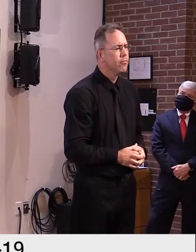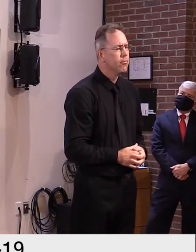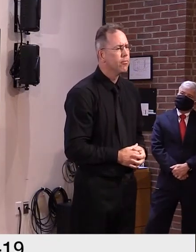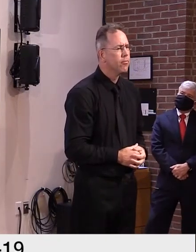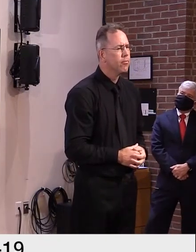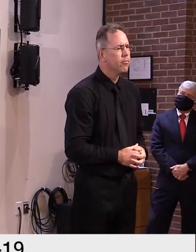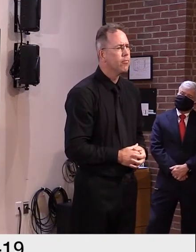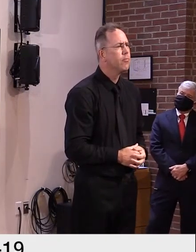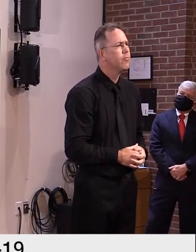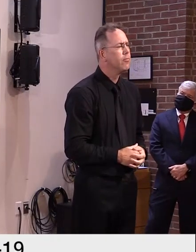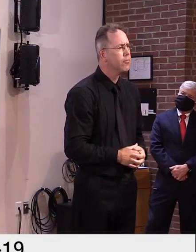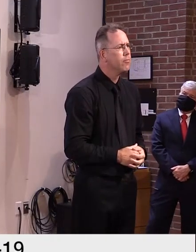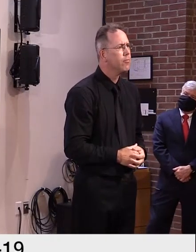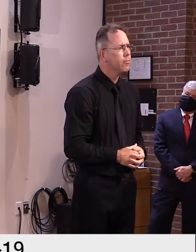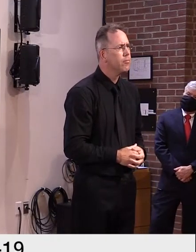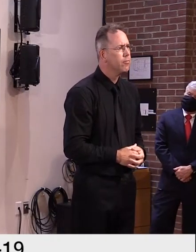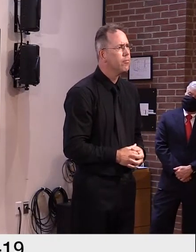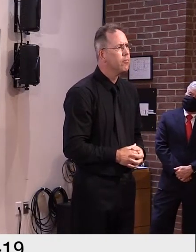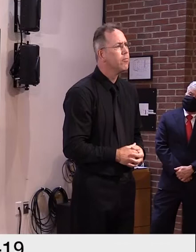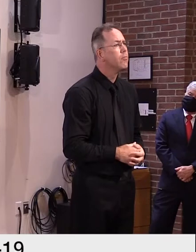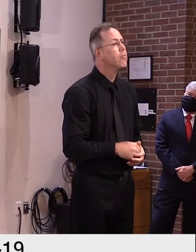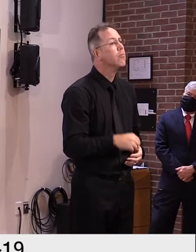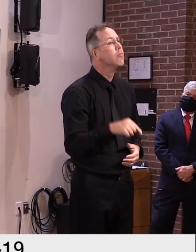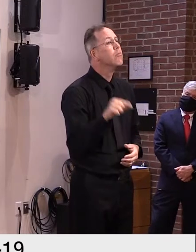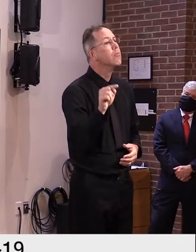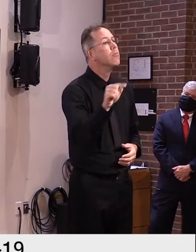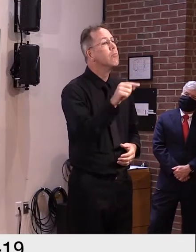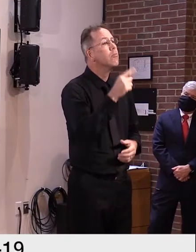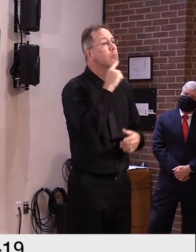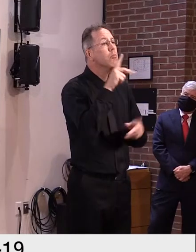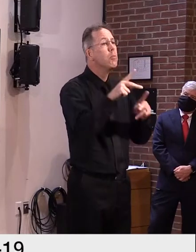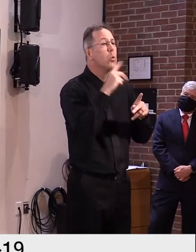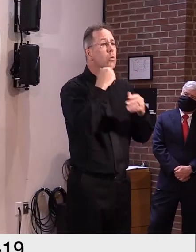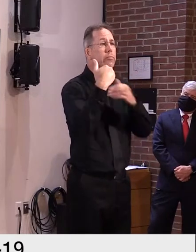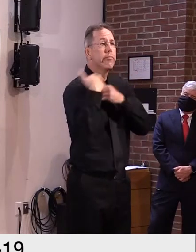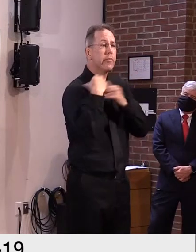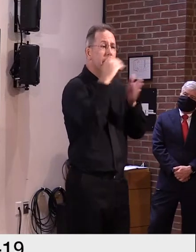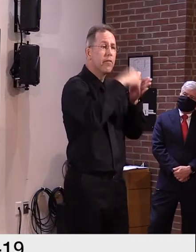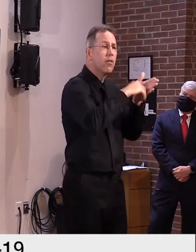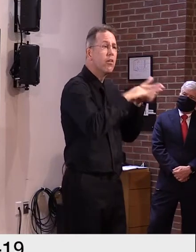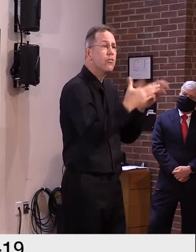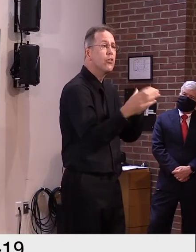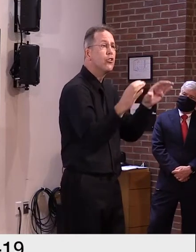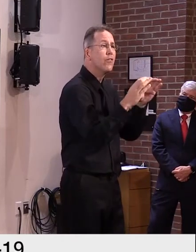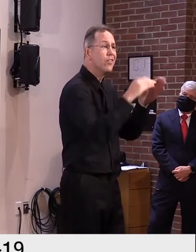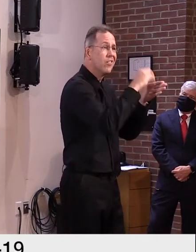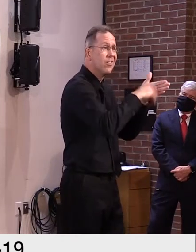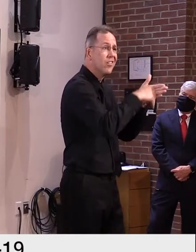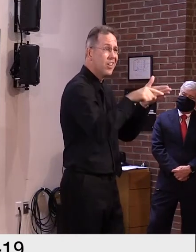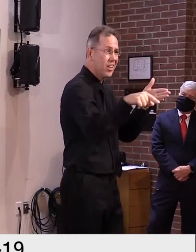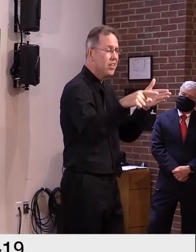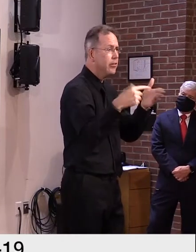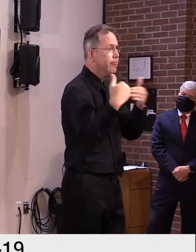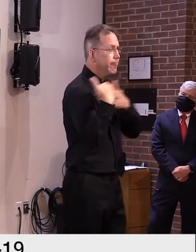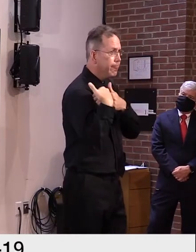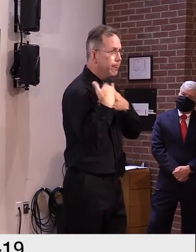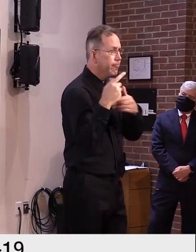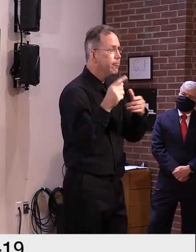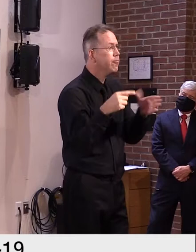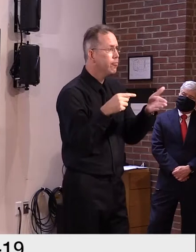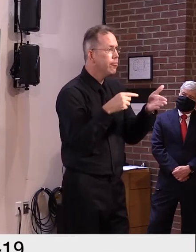in the position of filling out a death certificate often were able to obtain a